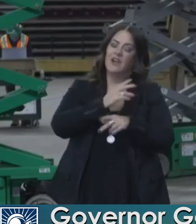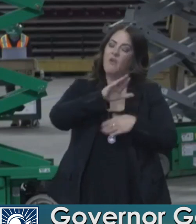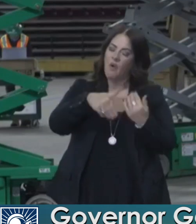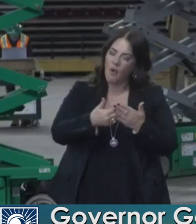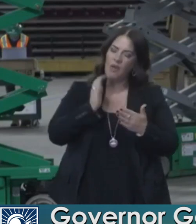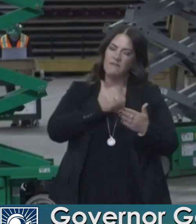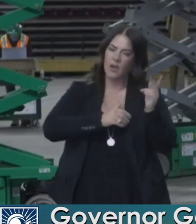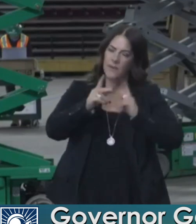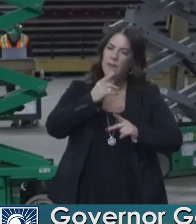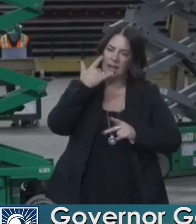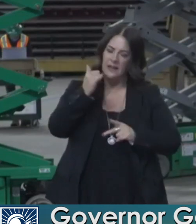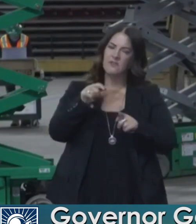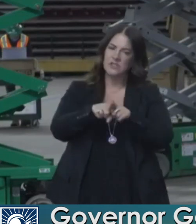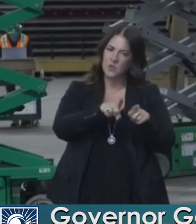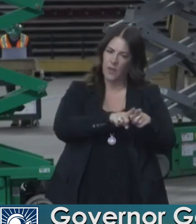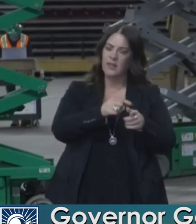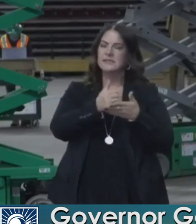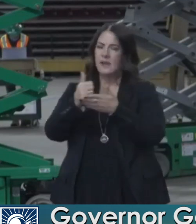well.